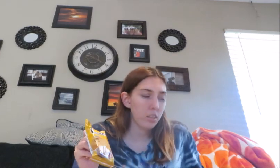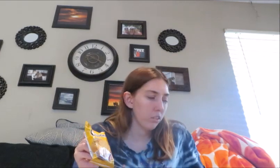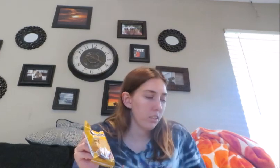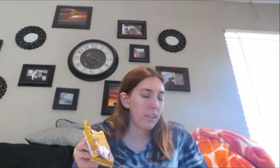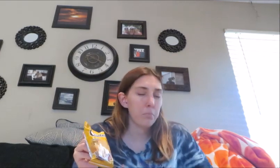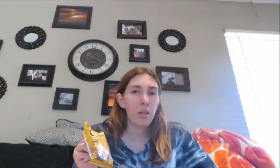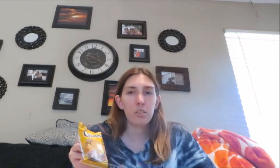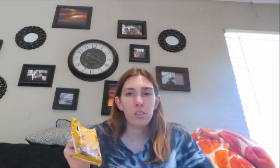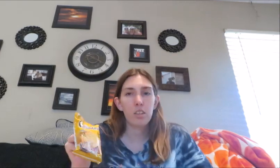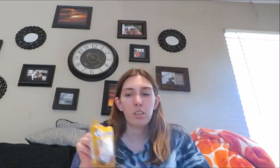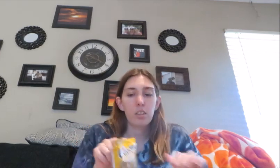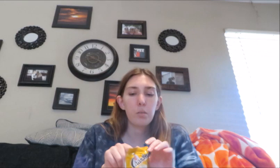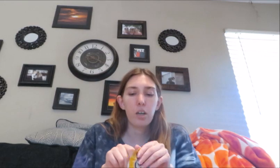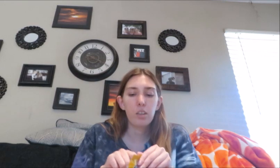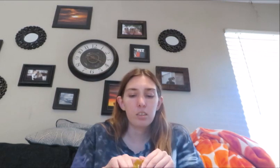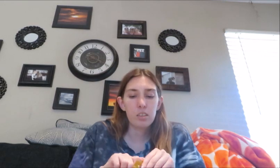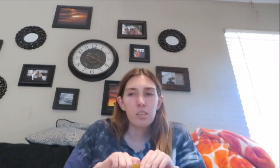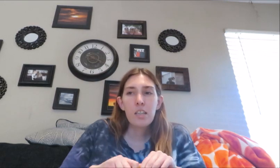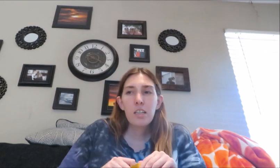doing a snack box. She got the cookie box.